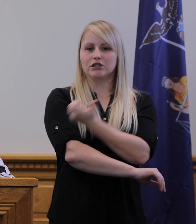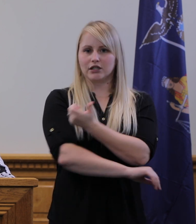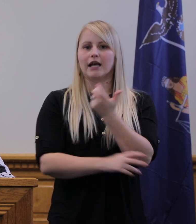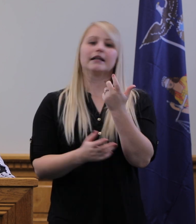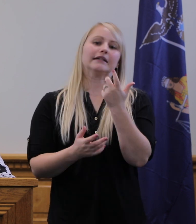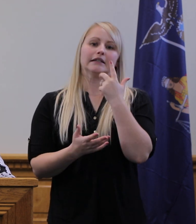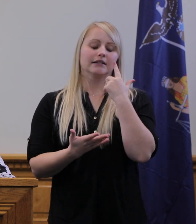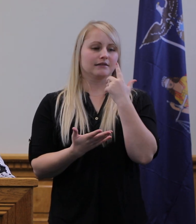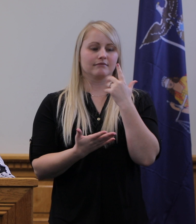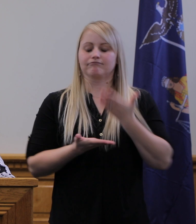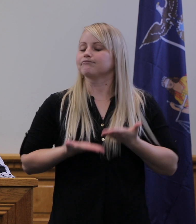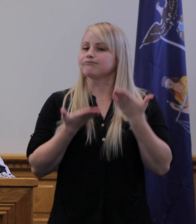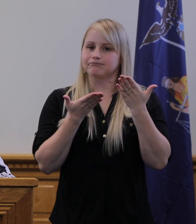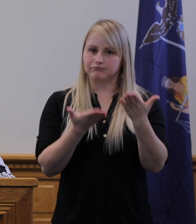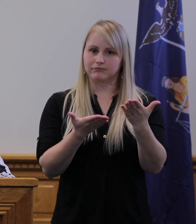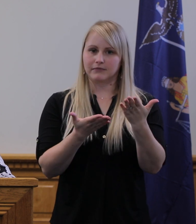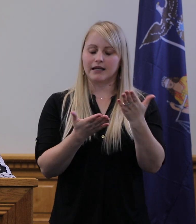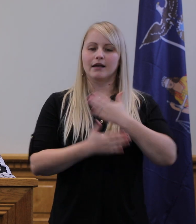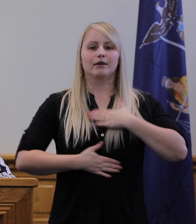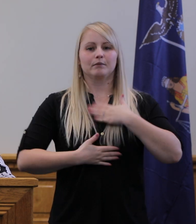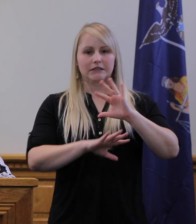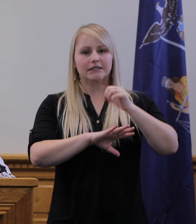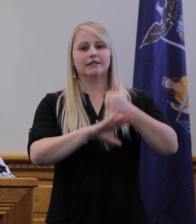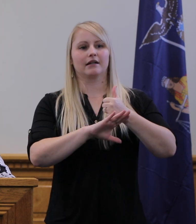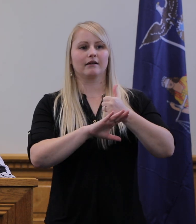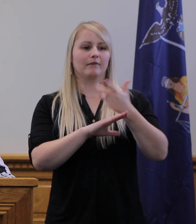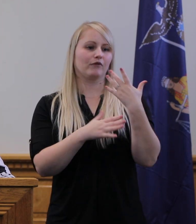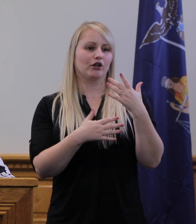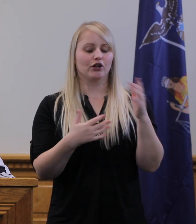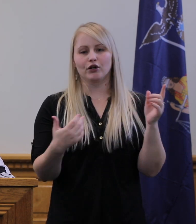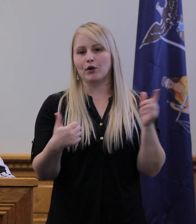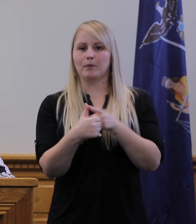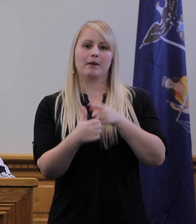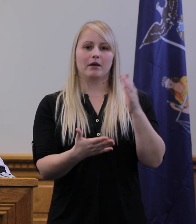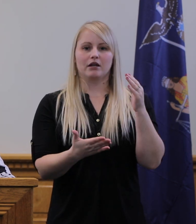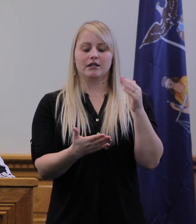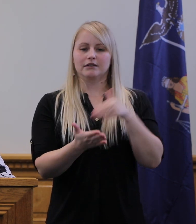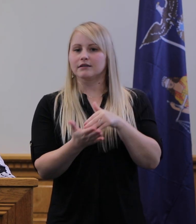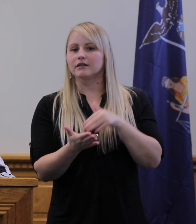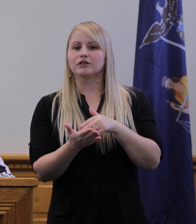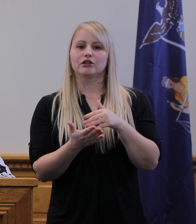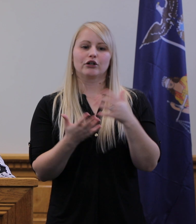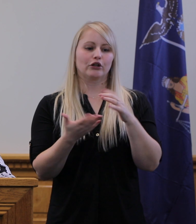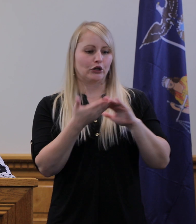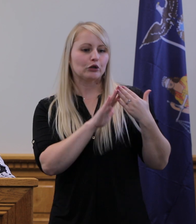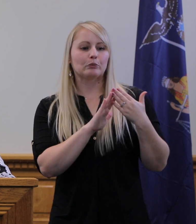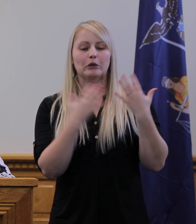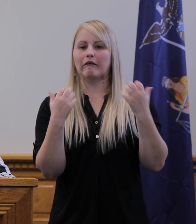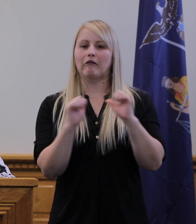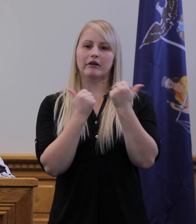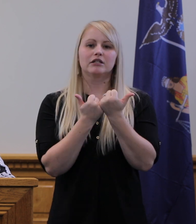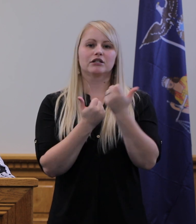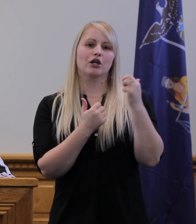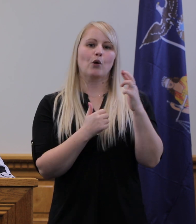older. We suggest you arrange to get a flu shot through your primary care provider, community health agency, or at a